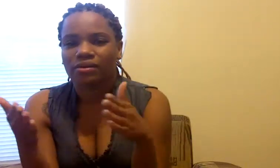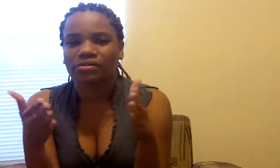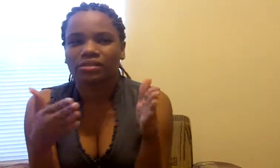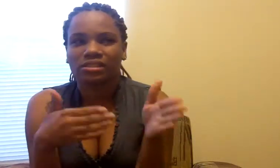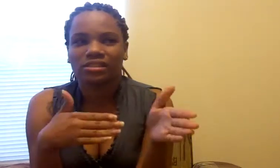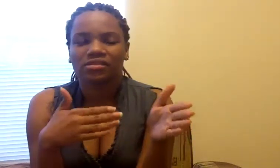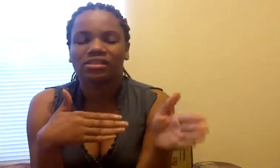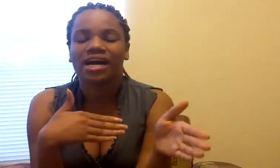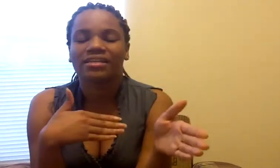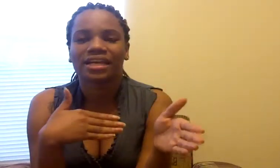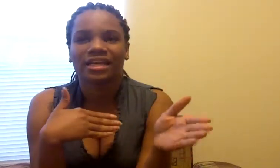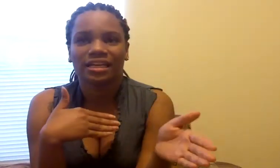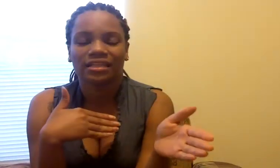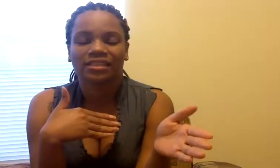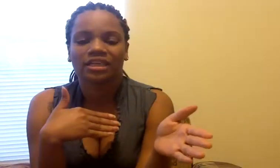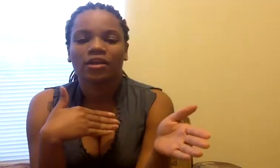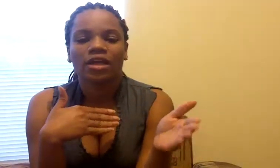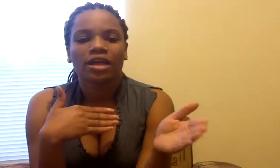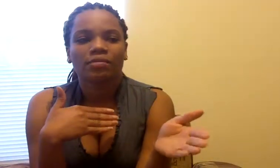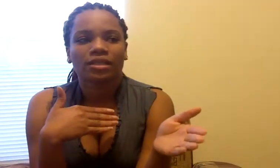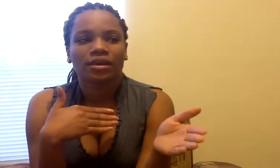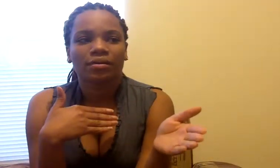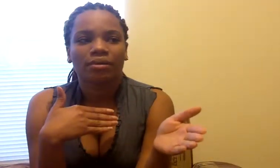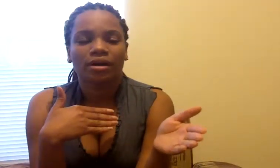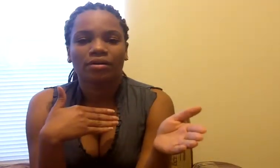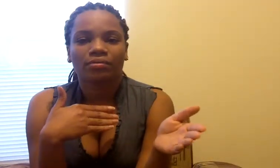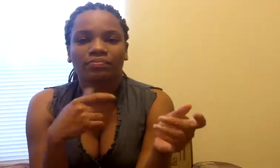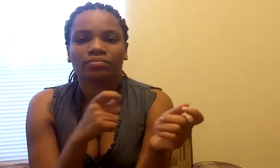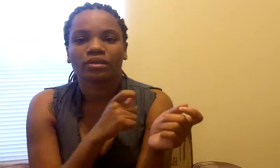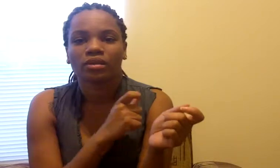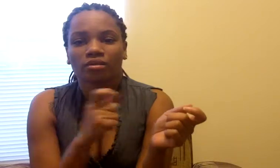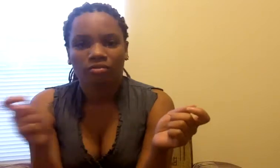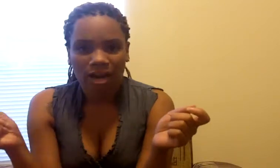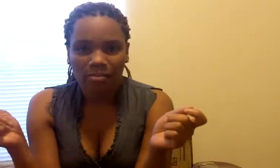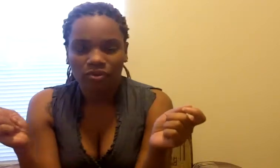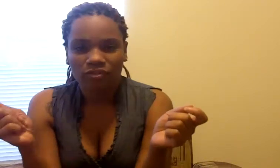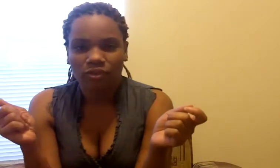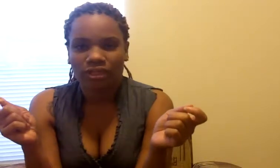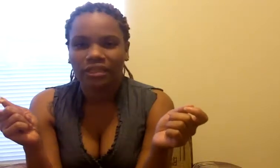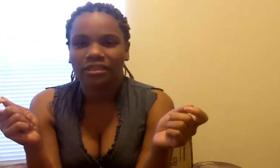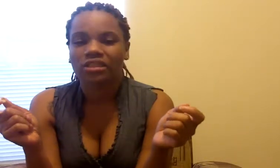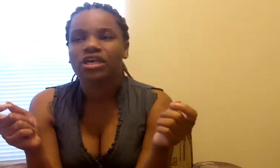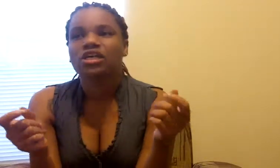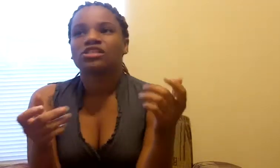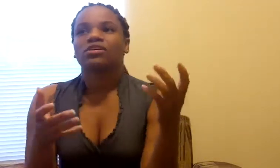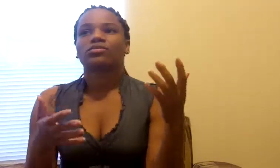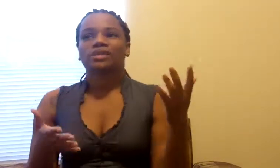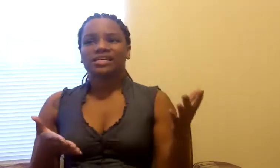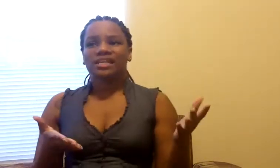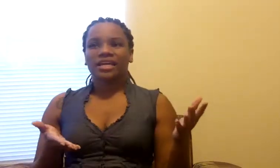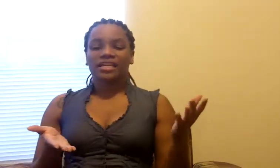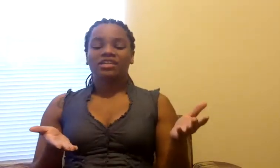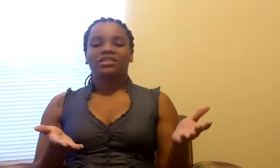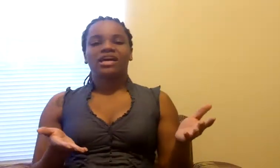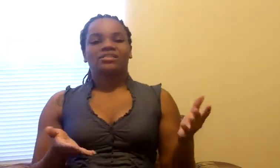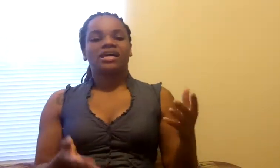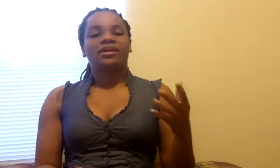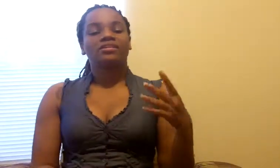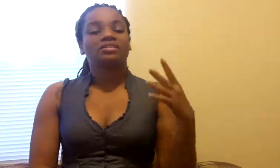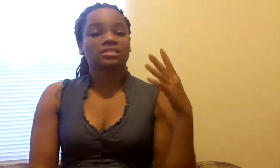opposed to C. So Signed Exact English helps them write more fluent in English. So when I say initialize a sign, this is the